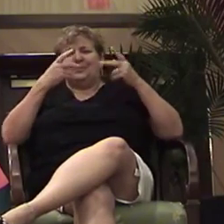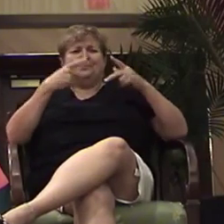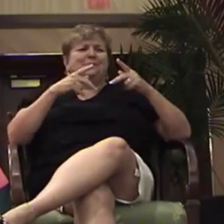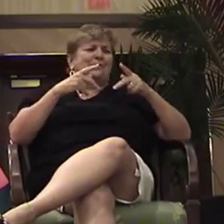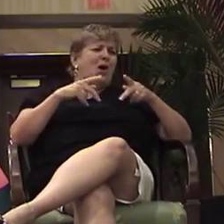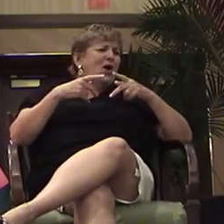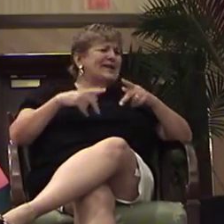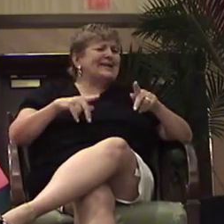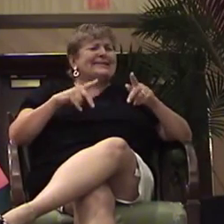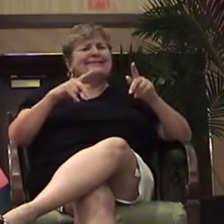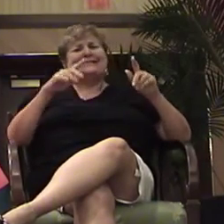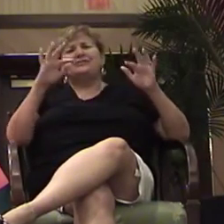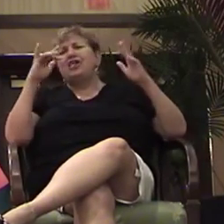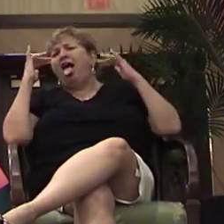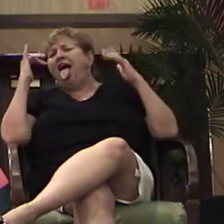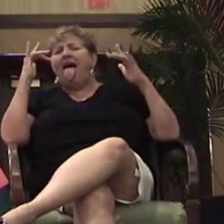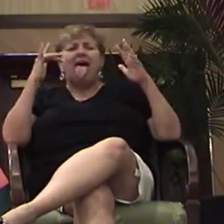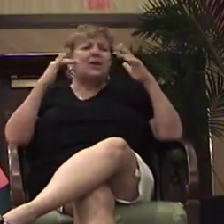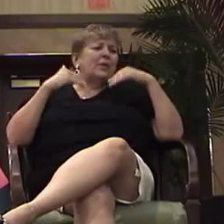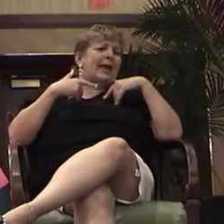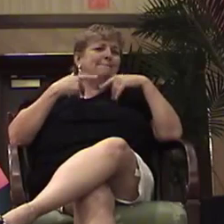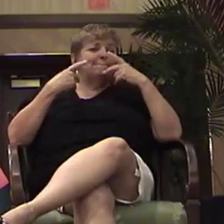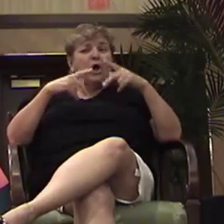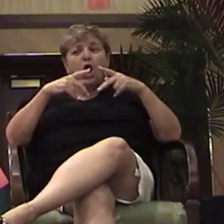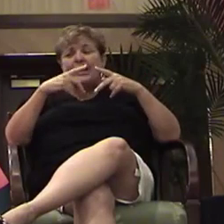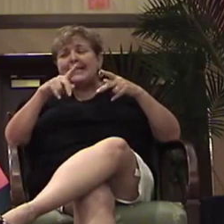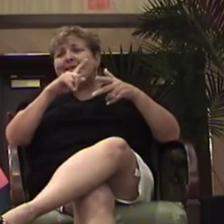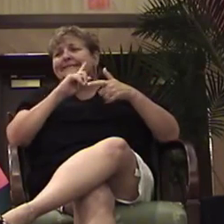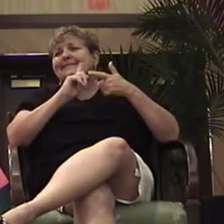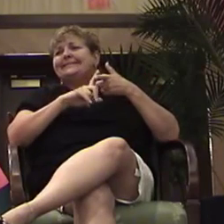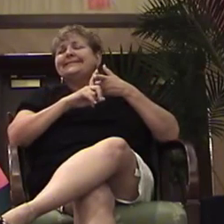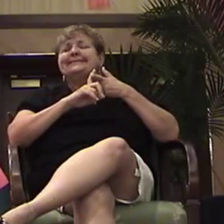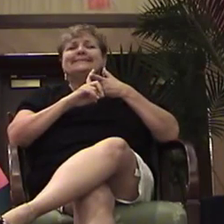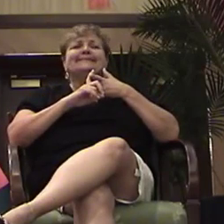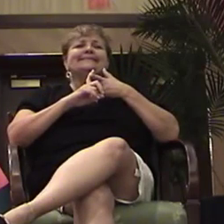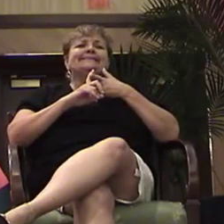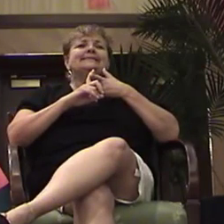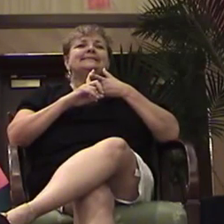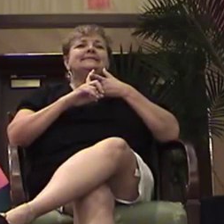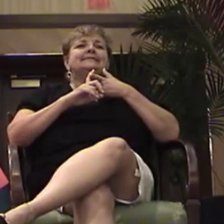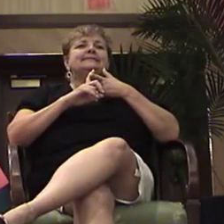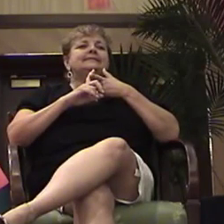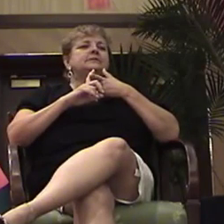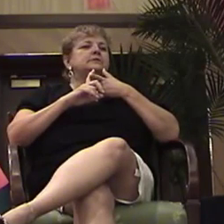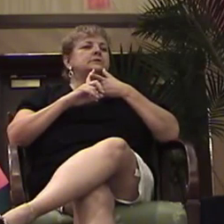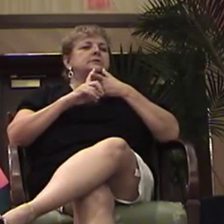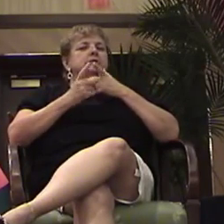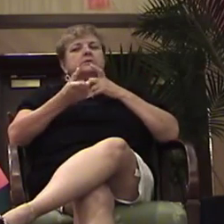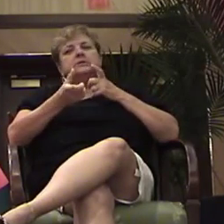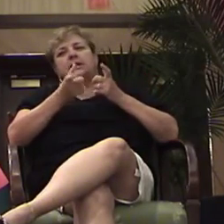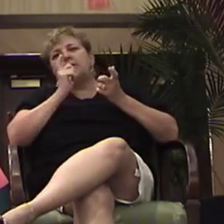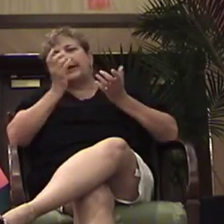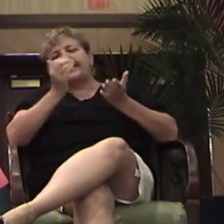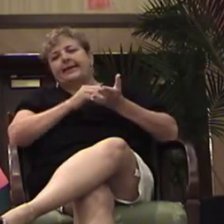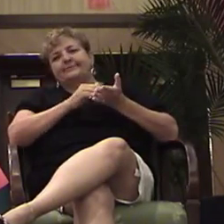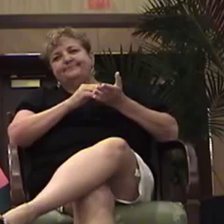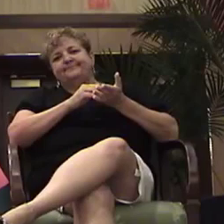buddies, you know, we had parties, and I fell off the wagon. And there I